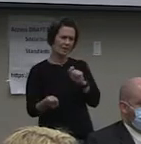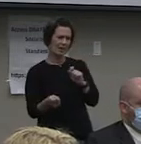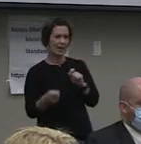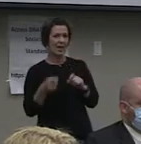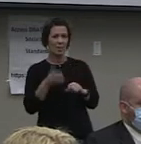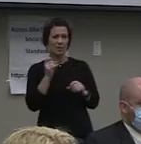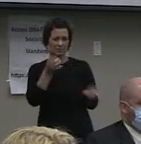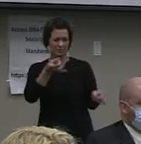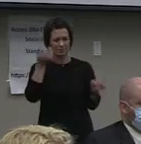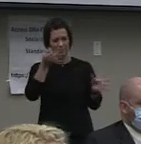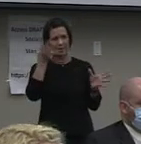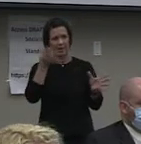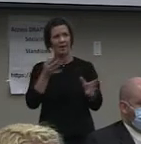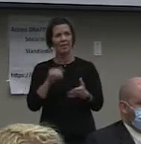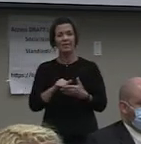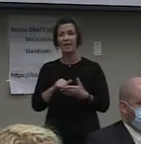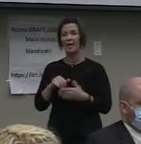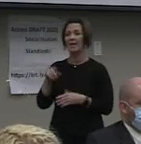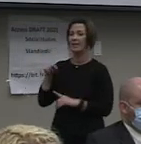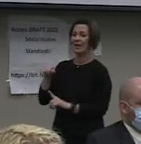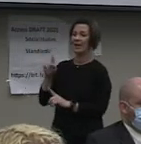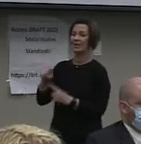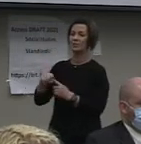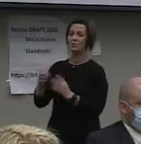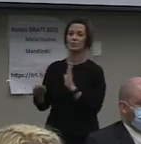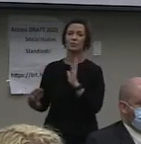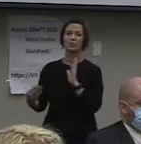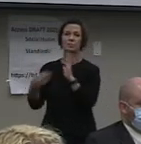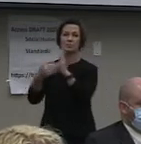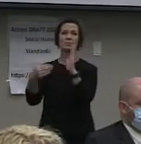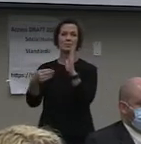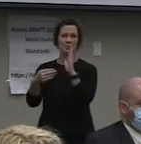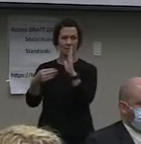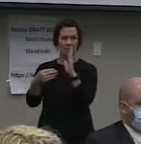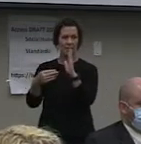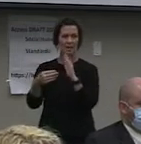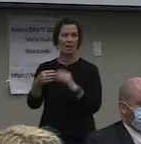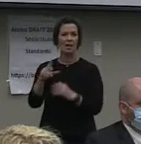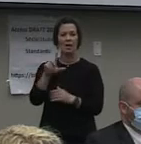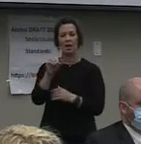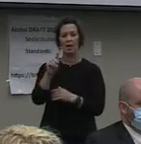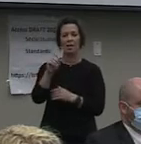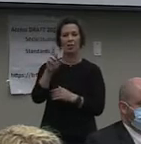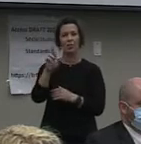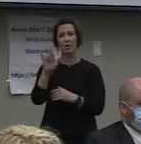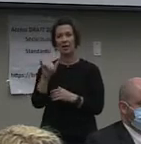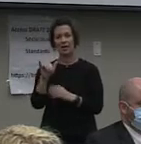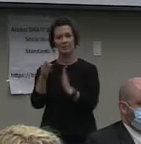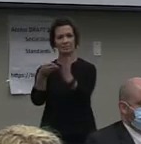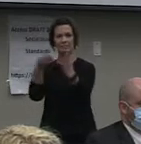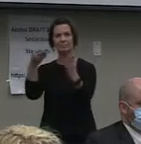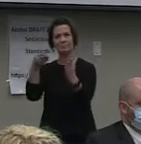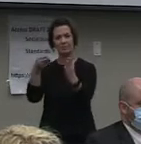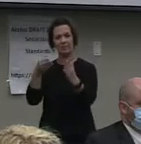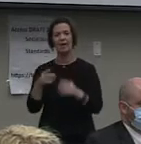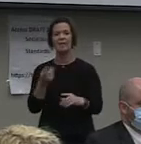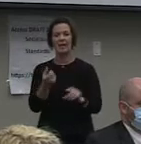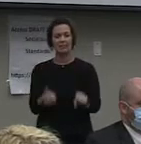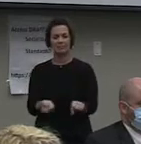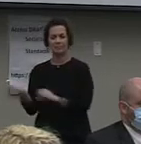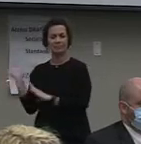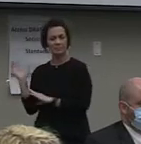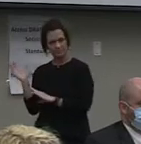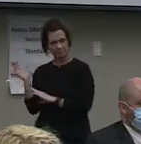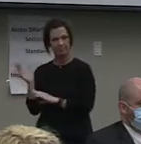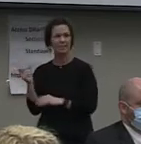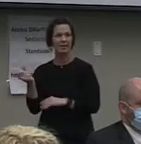a law prohibiting the use of mails for lotteries, and moved ultimately to Nicaragua. But they eradicated gambling. And then